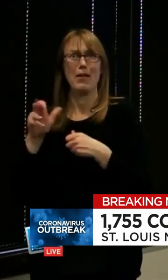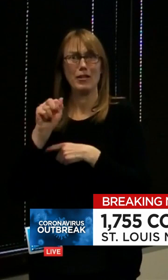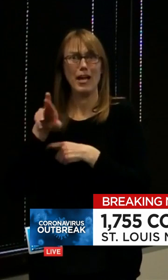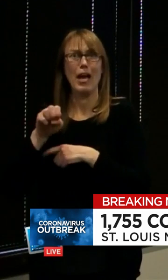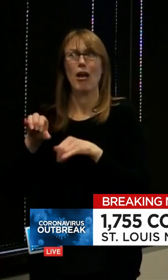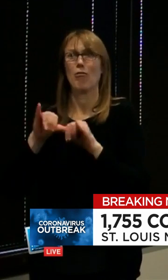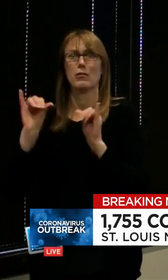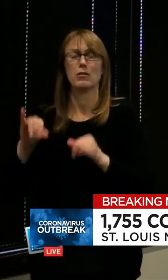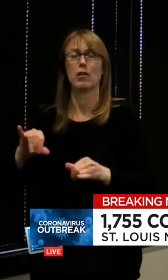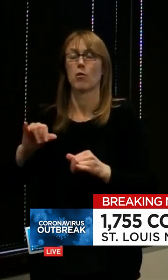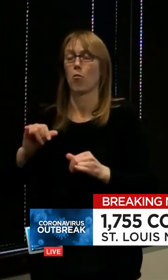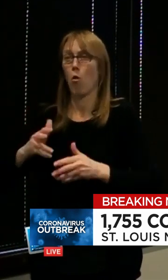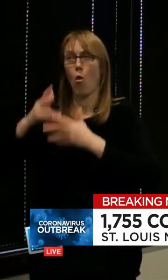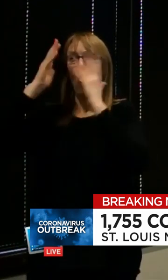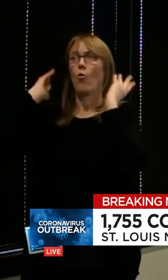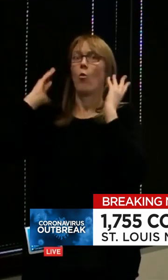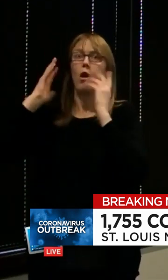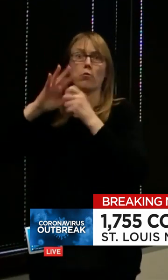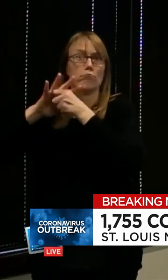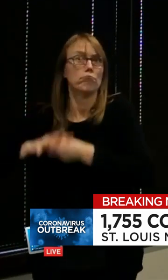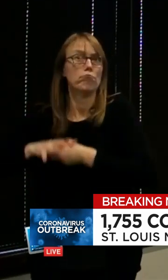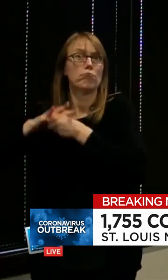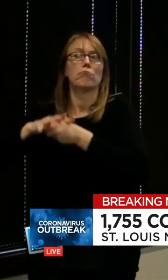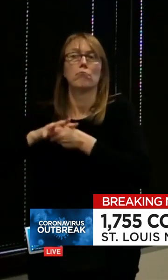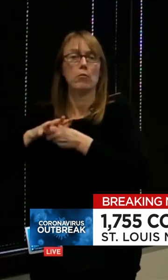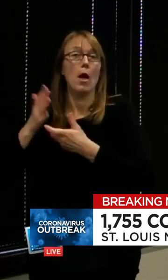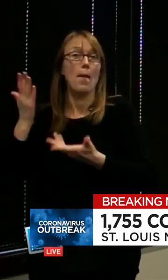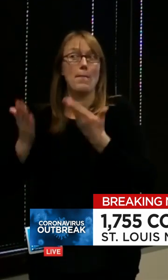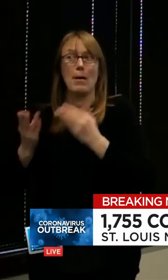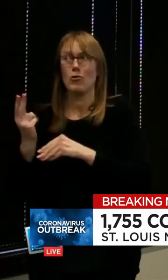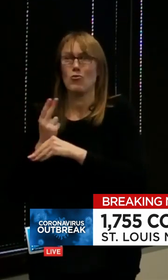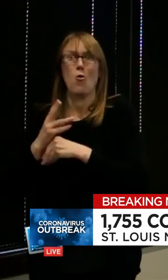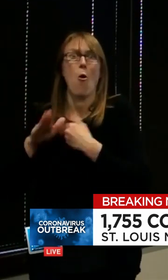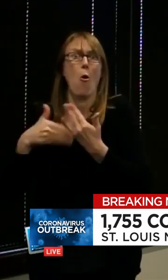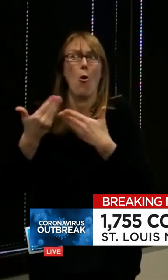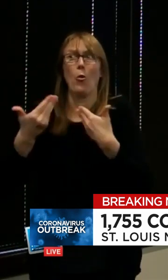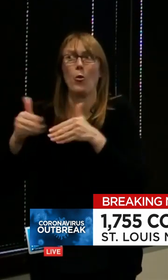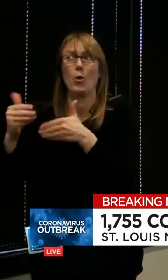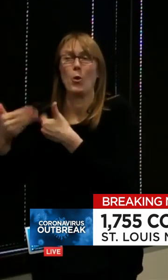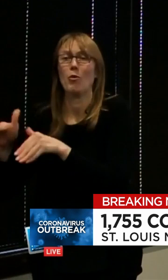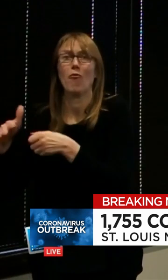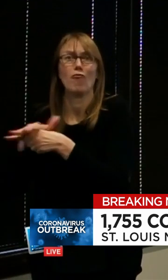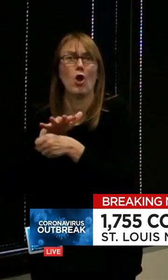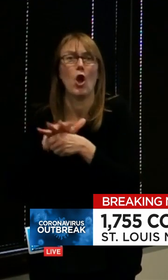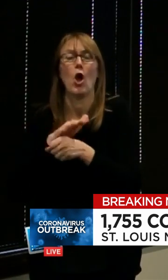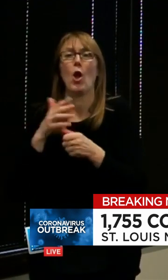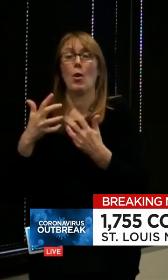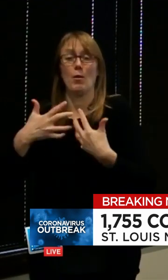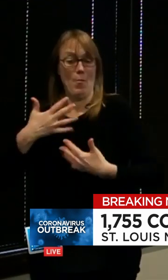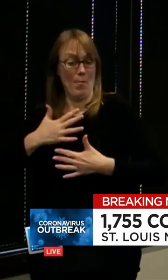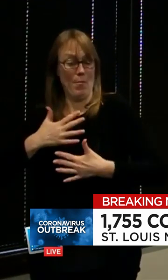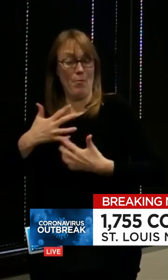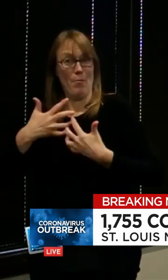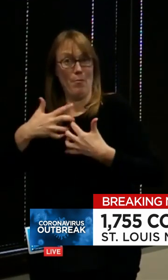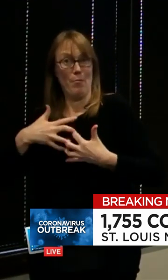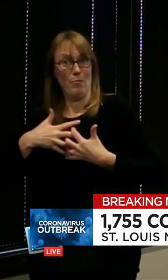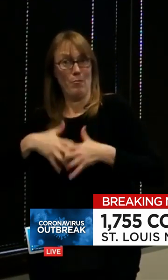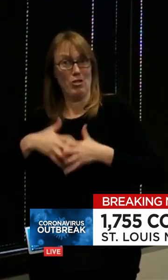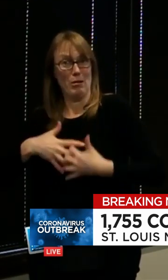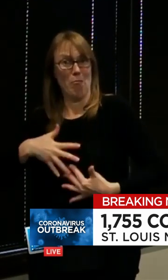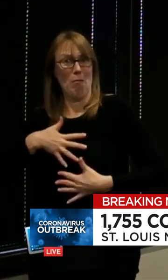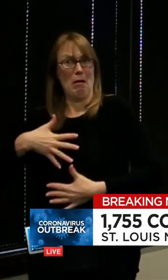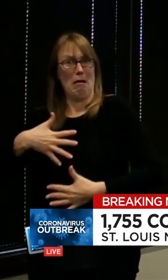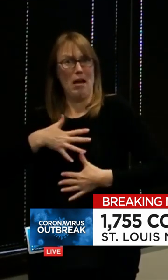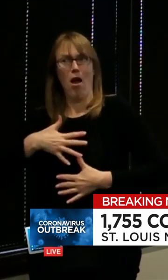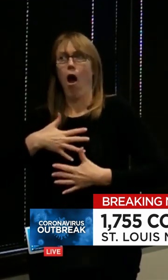our ICU capacities and our ventilators. So the goal is to not get near that top number. And the